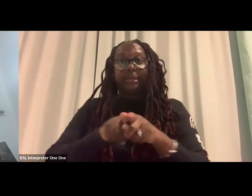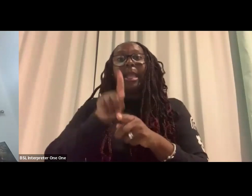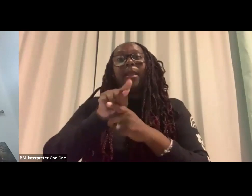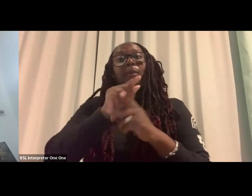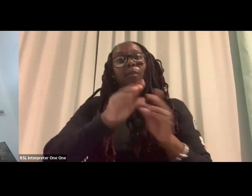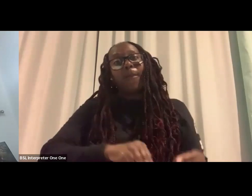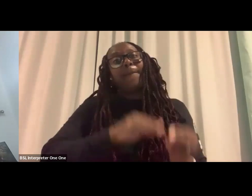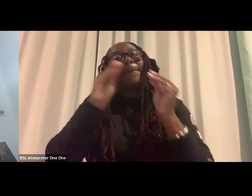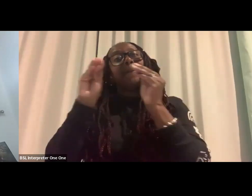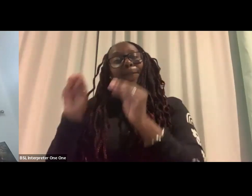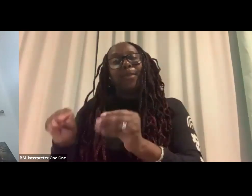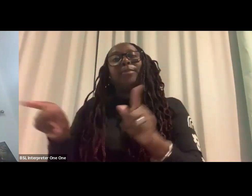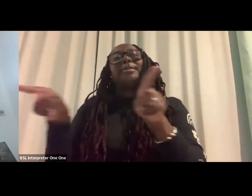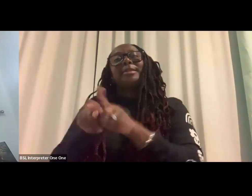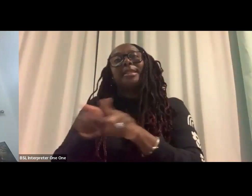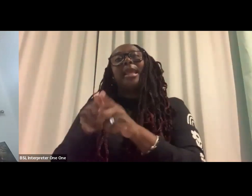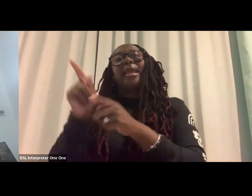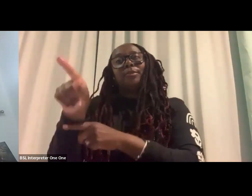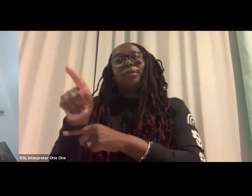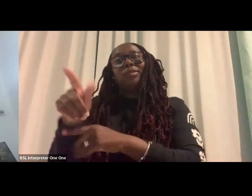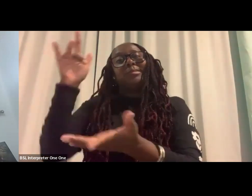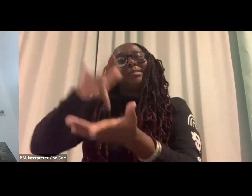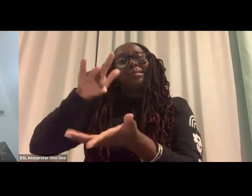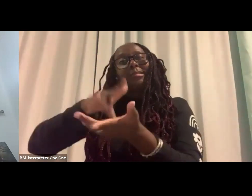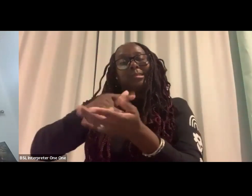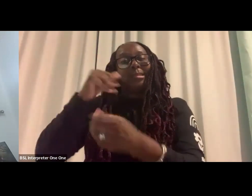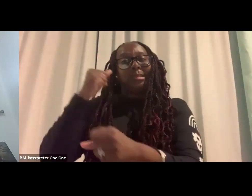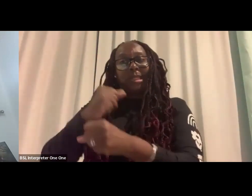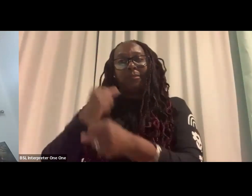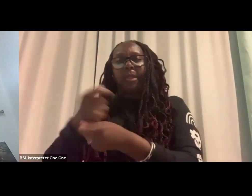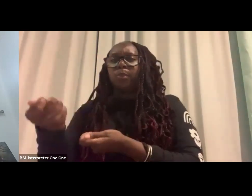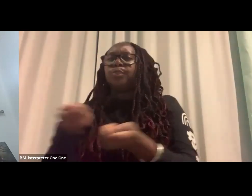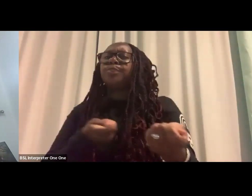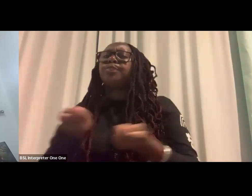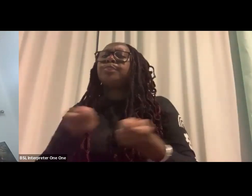government. And then that's where central government also tries to study the